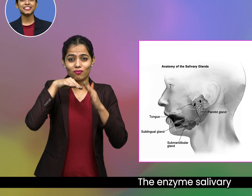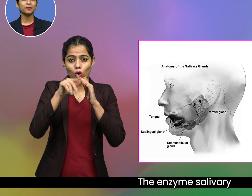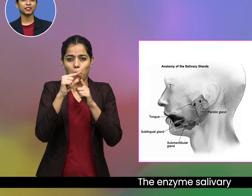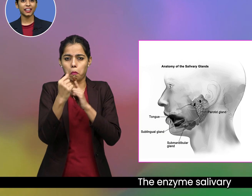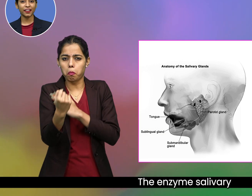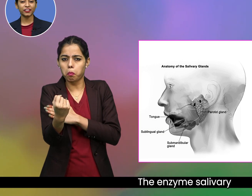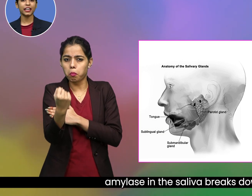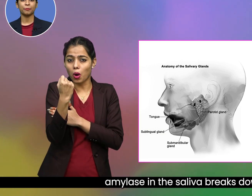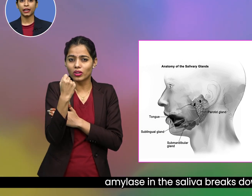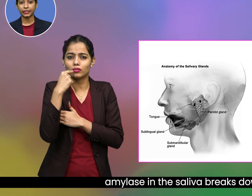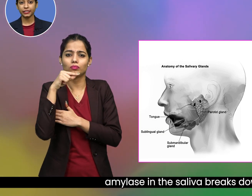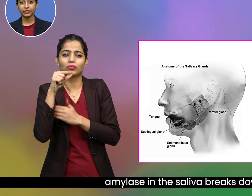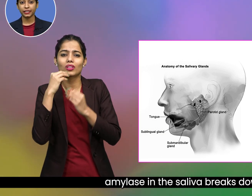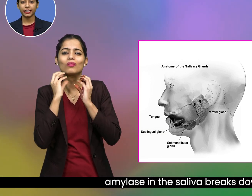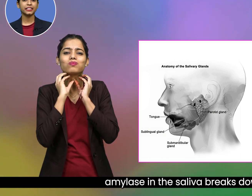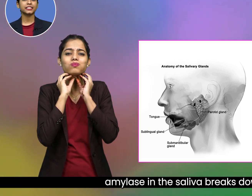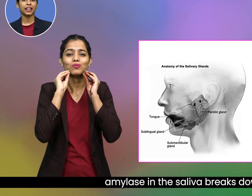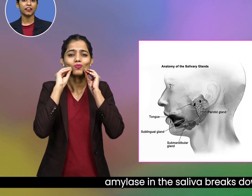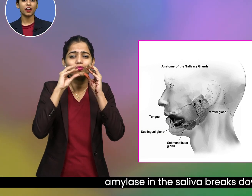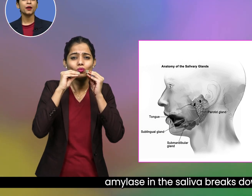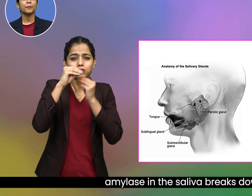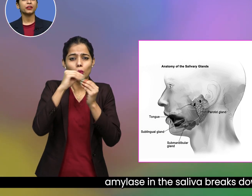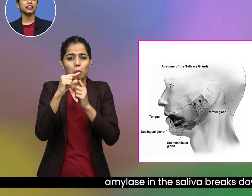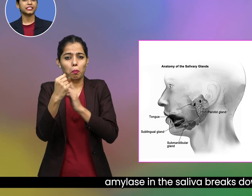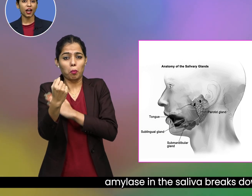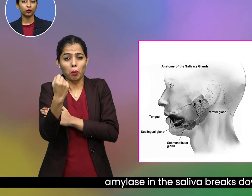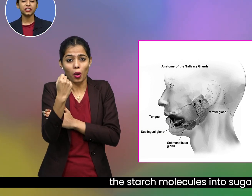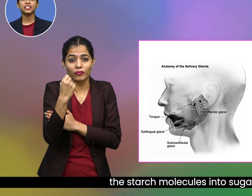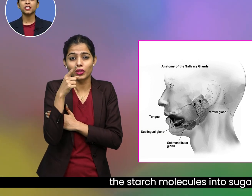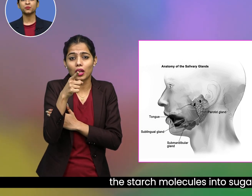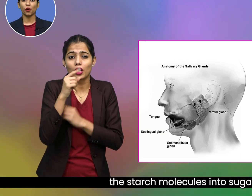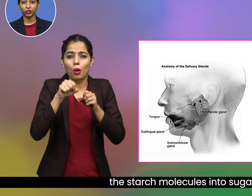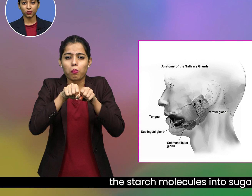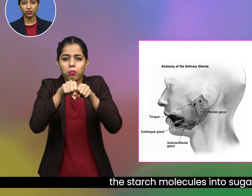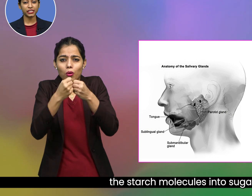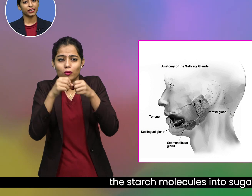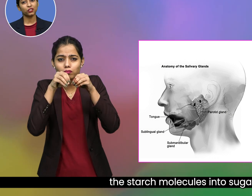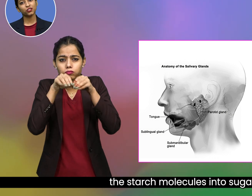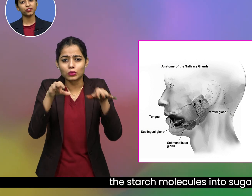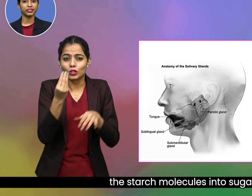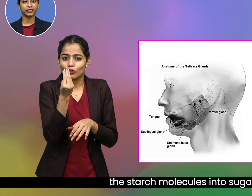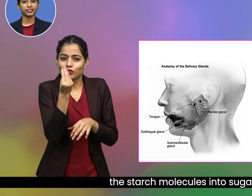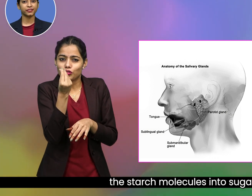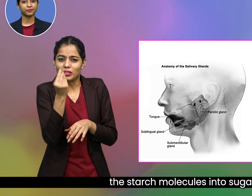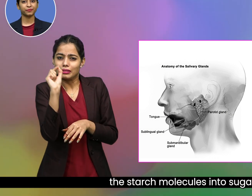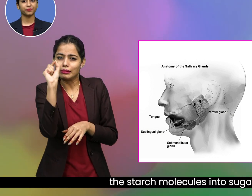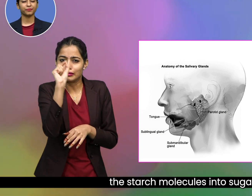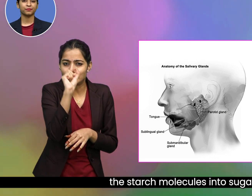The enzyme salivary amylase in the saliva breaks down the starch molecules into